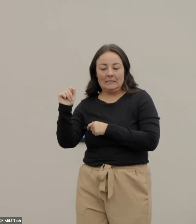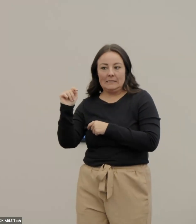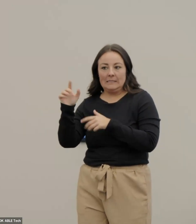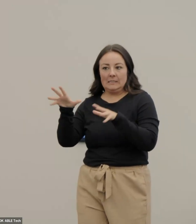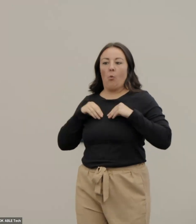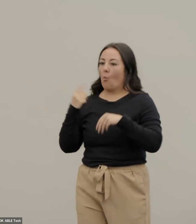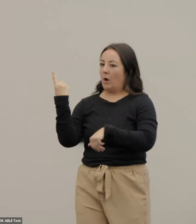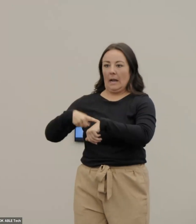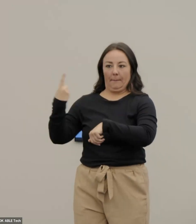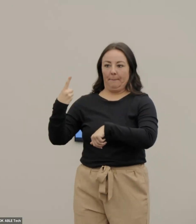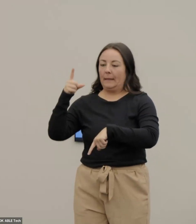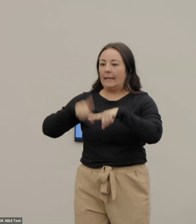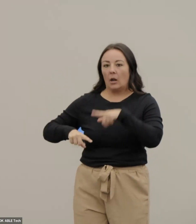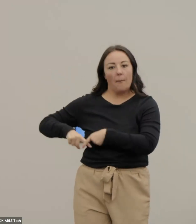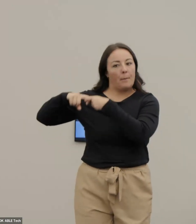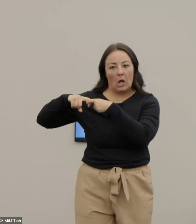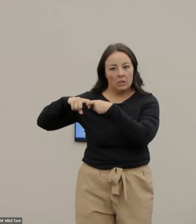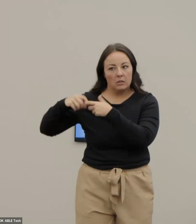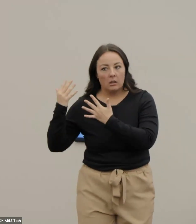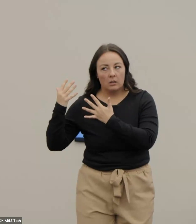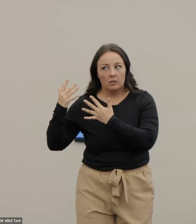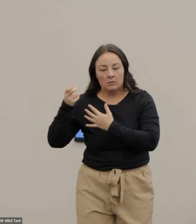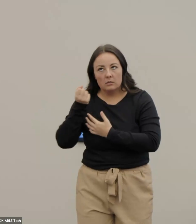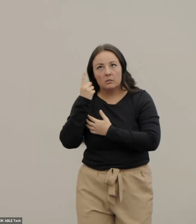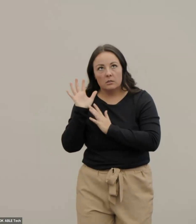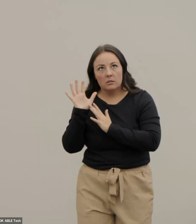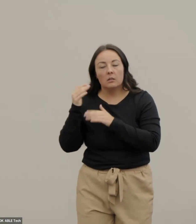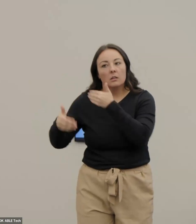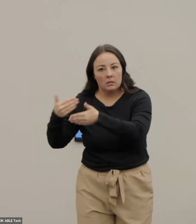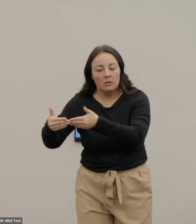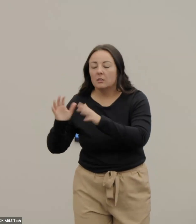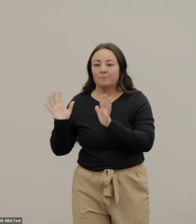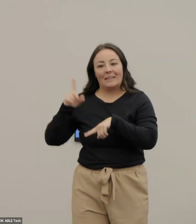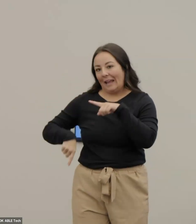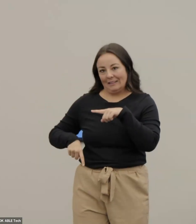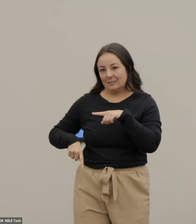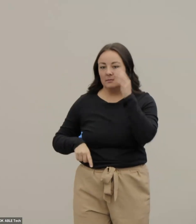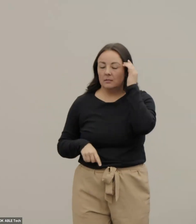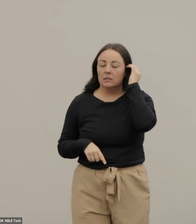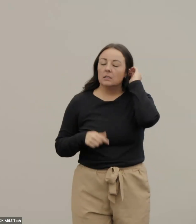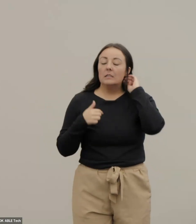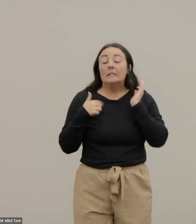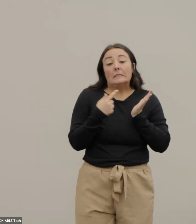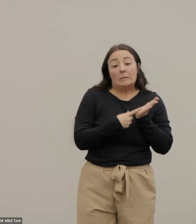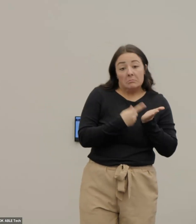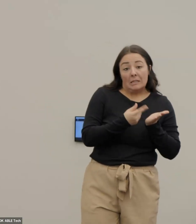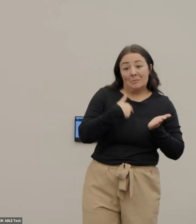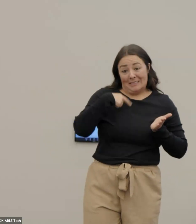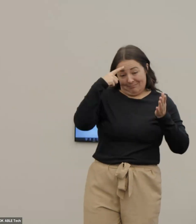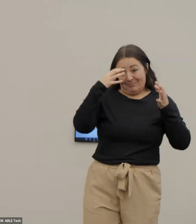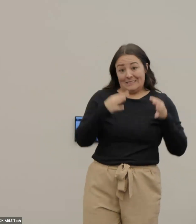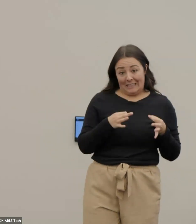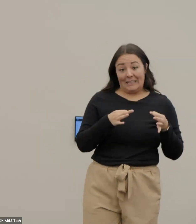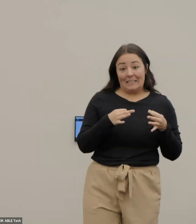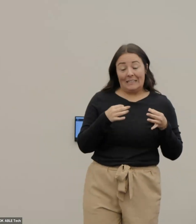that reason, there are times, and I'm not saying I do this all the time, but sometimes I'll make the decision that it would